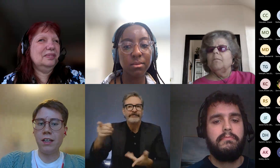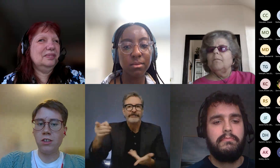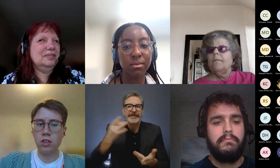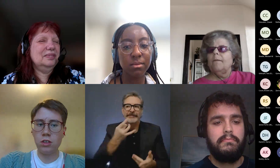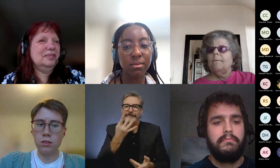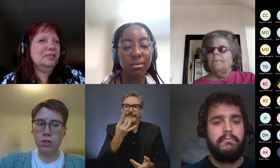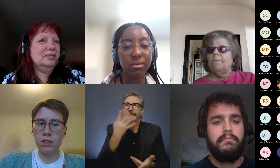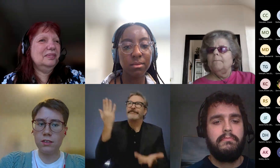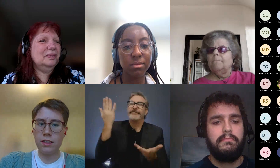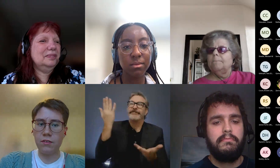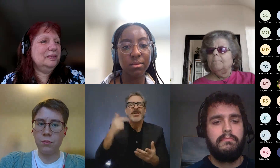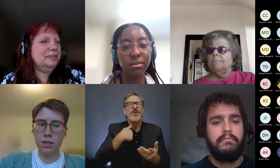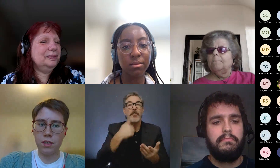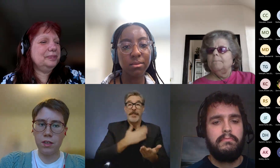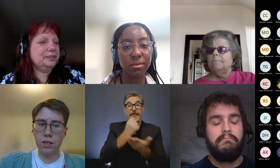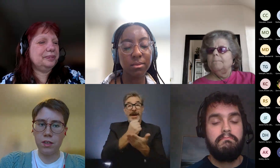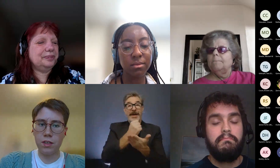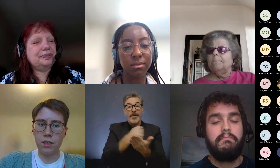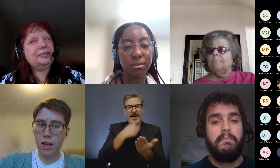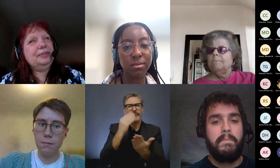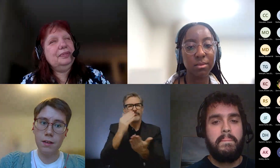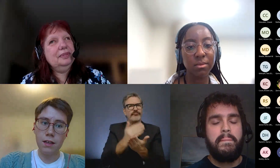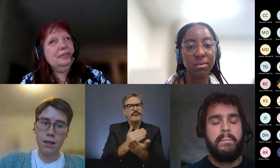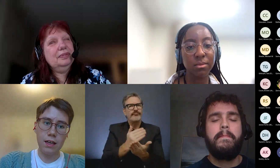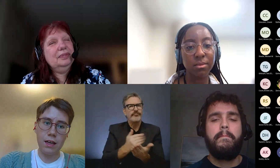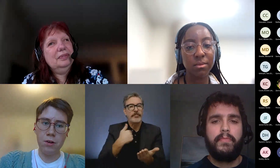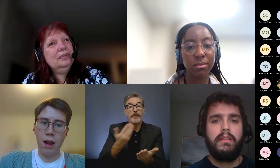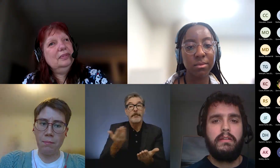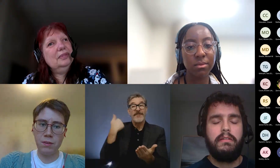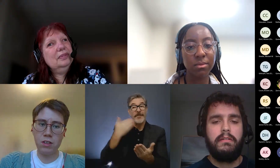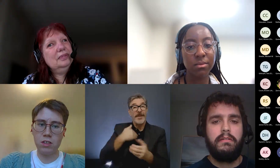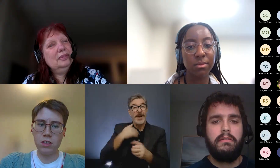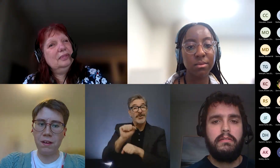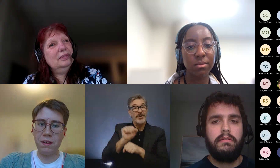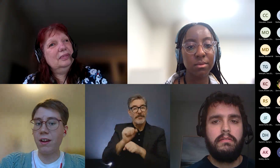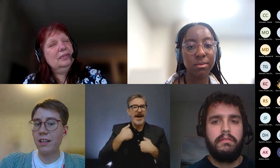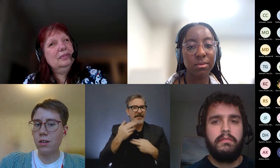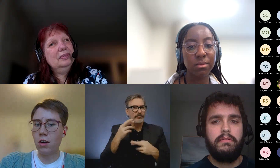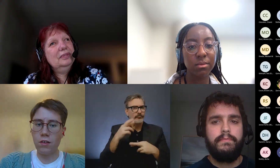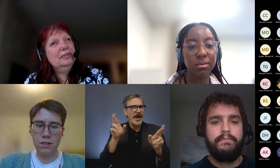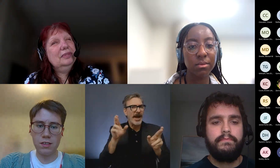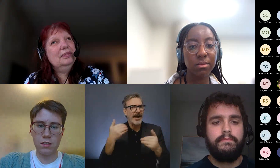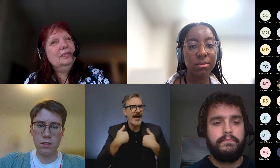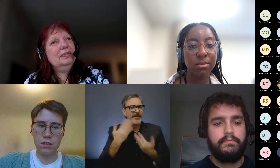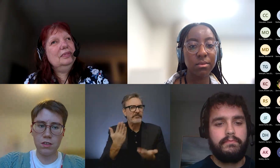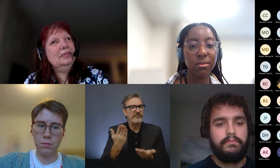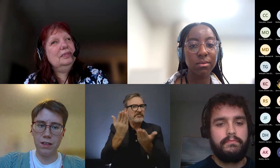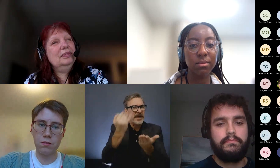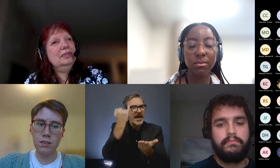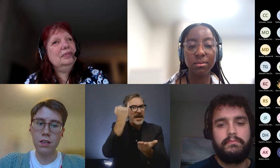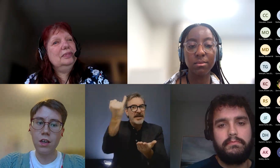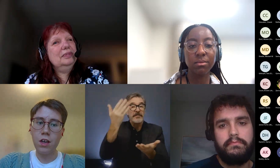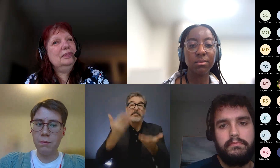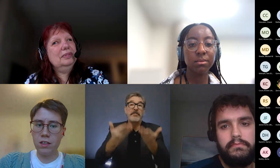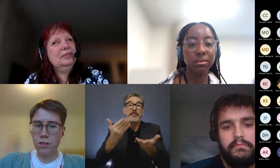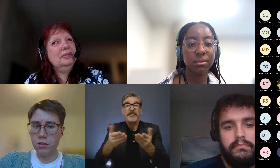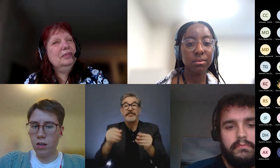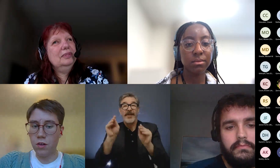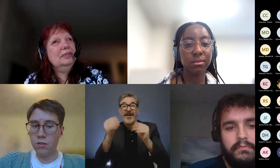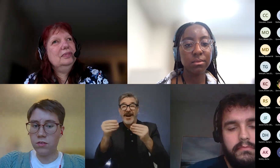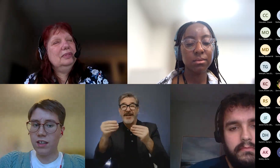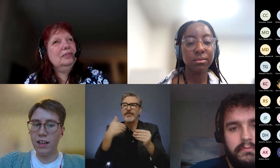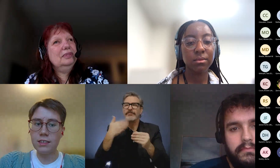couple of potential solutions that have worked in my previous job. Perhaps we could start by finding an office close to the windows where we